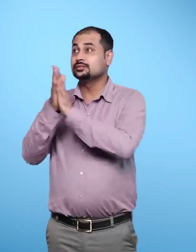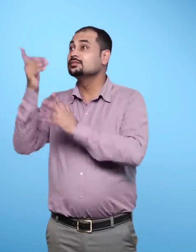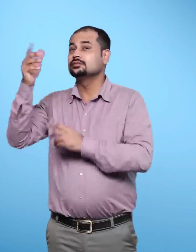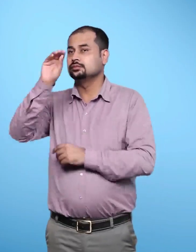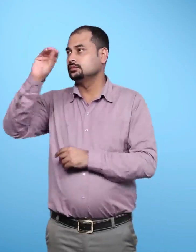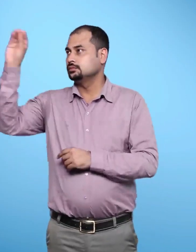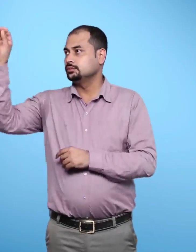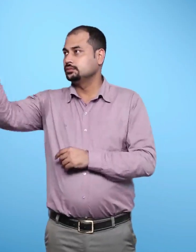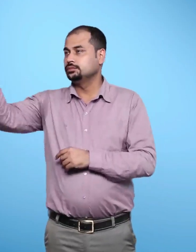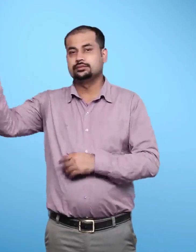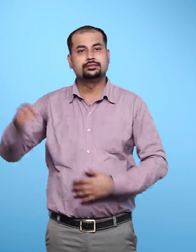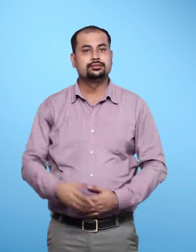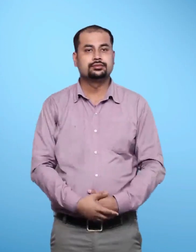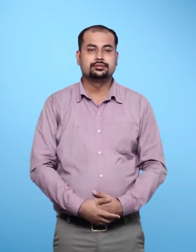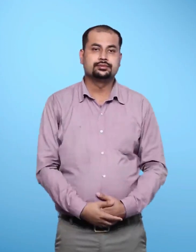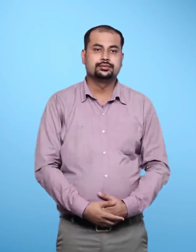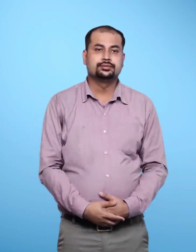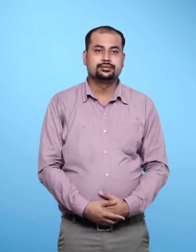Cost dash.